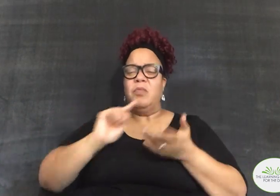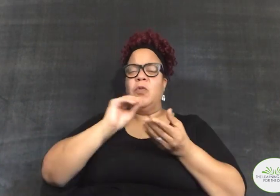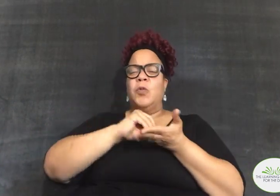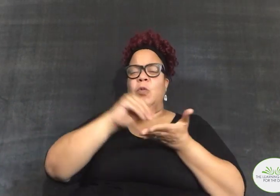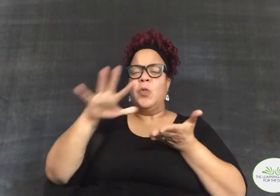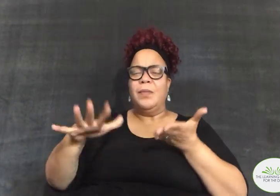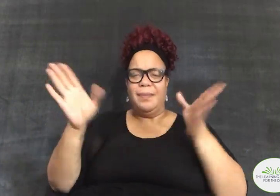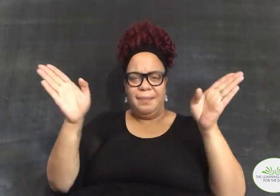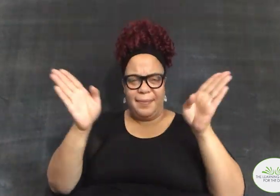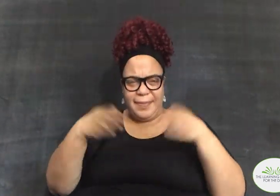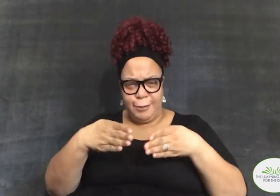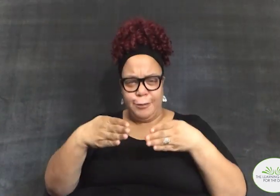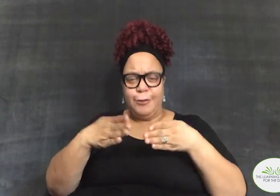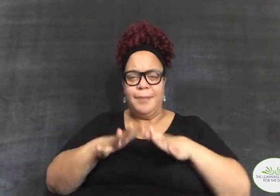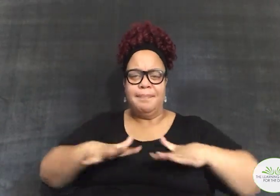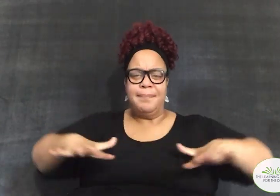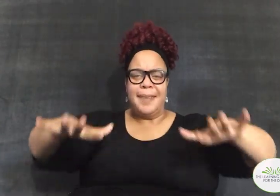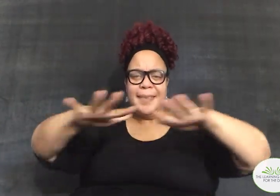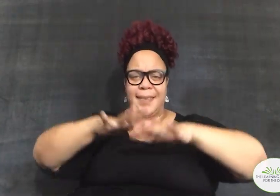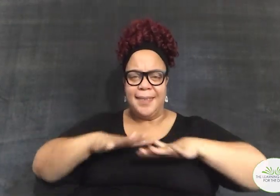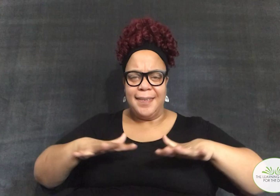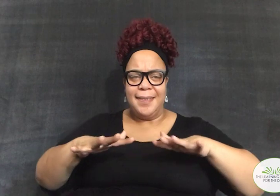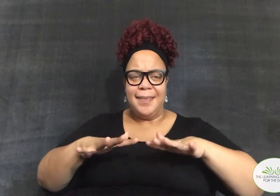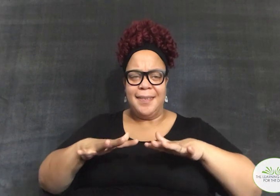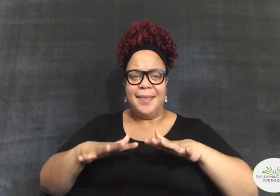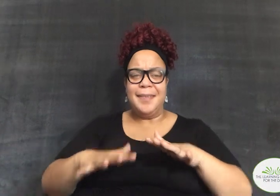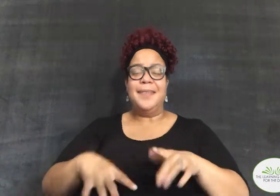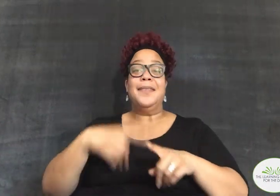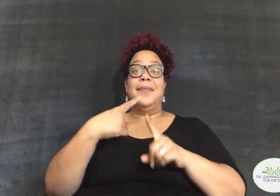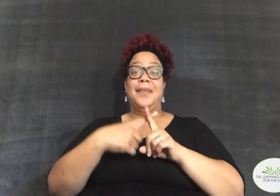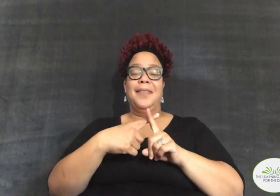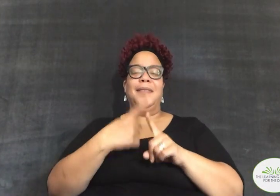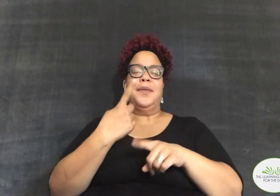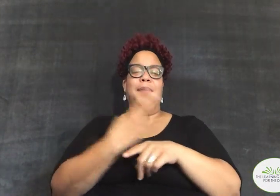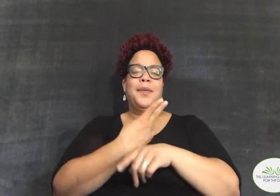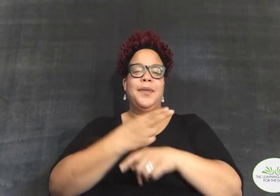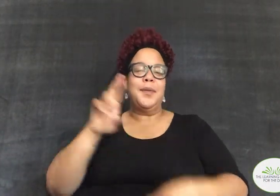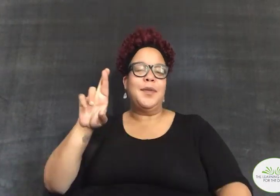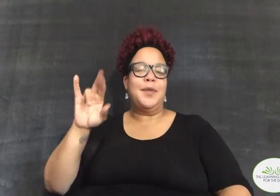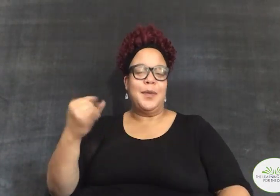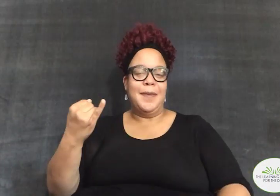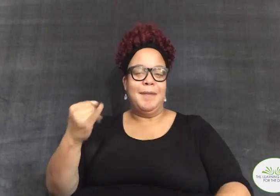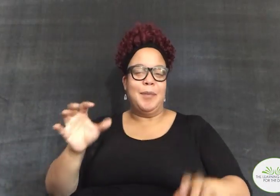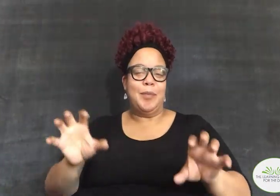This framework will be rooted in transparency and accountability.